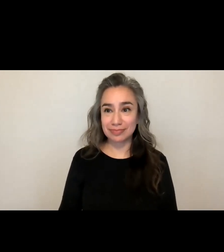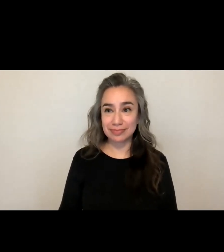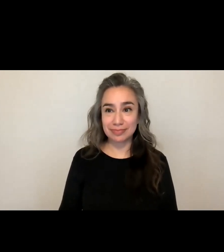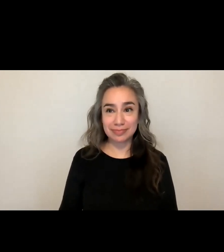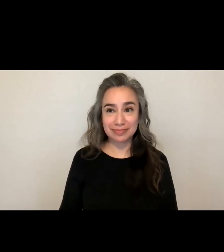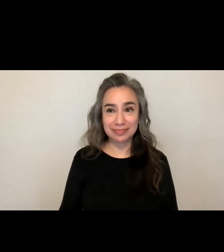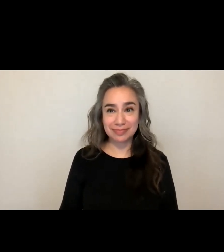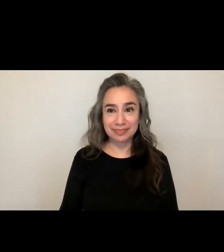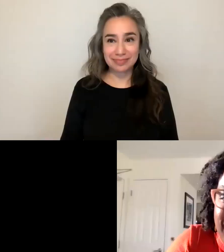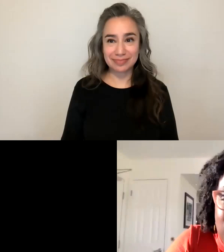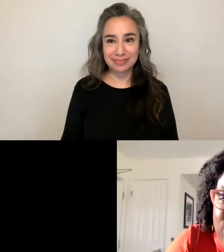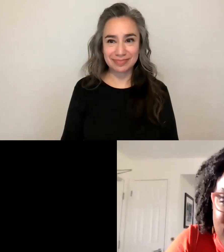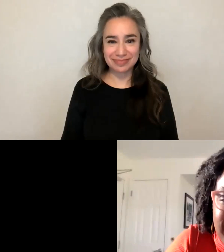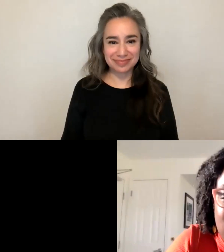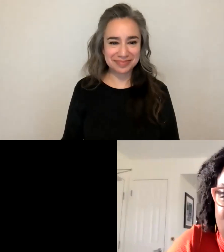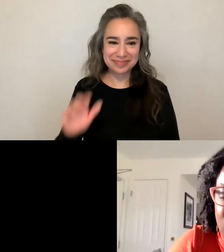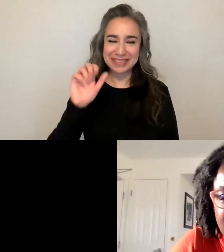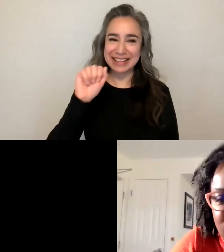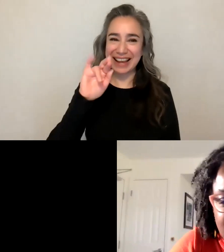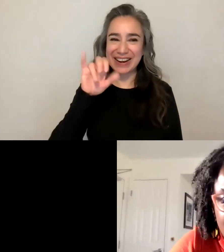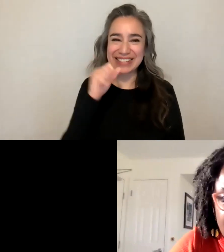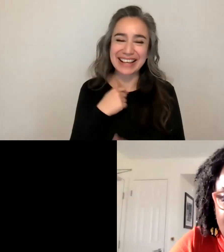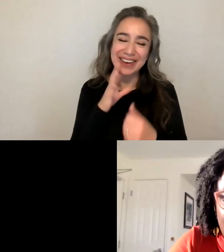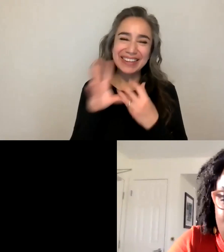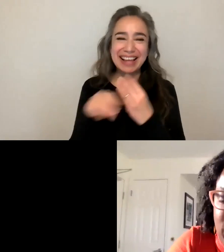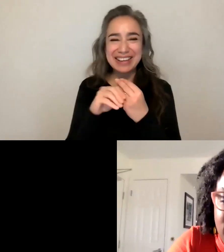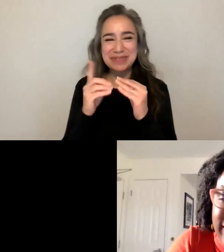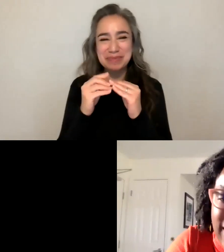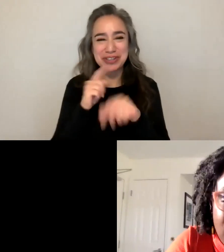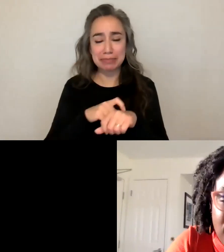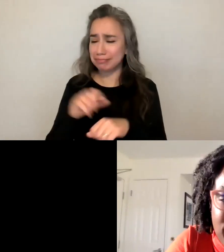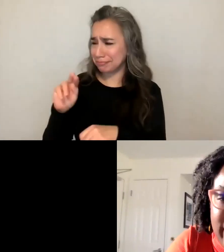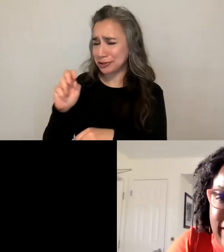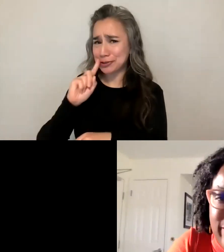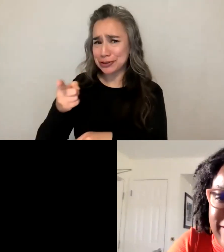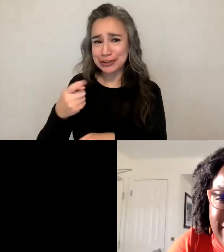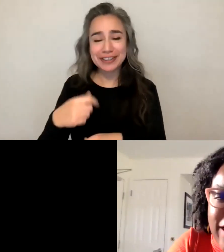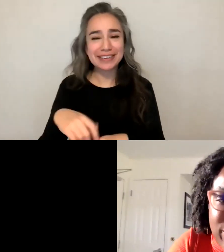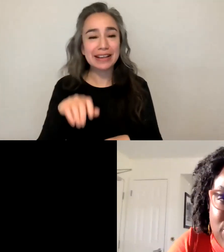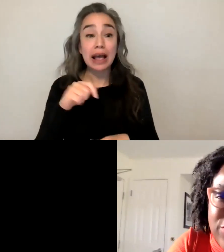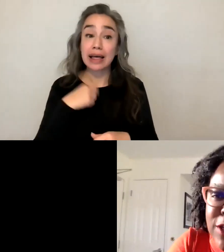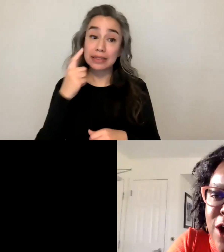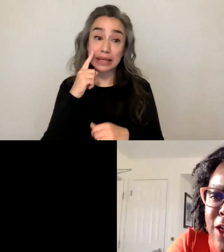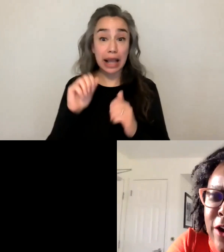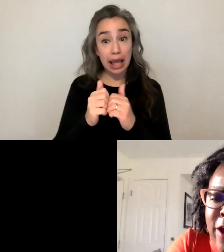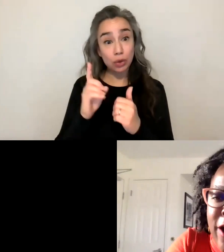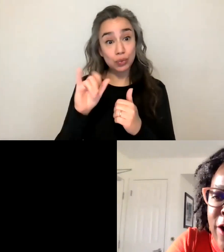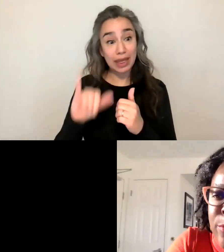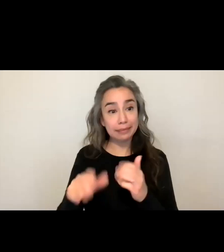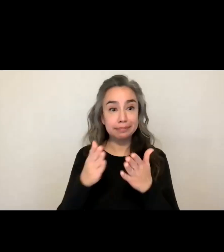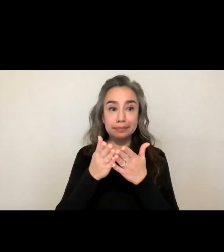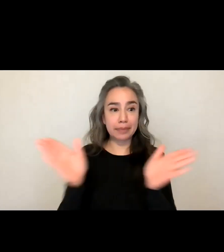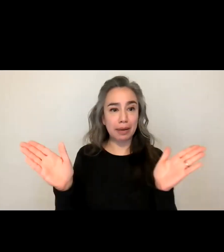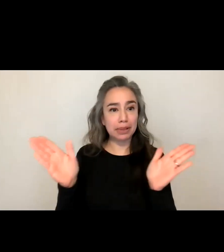I'm going to jump in one more time. I think that one of the ways that we can do it is through public scholarship. I think a lot of people on this call